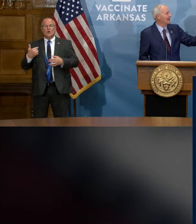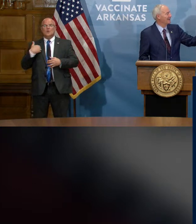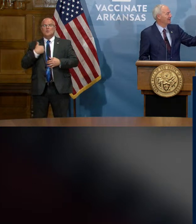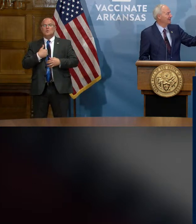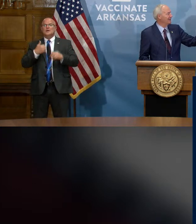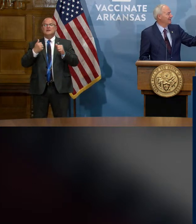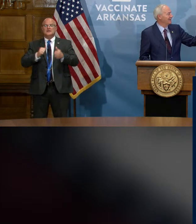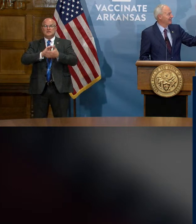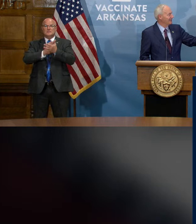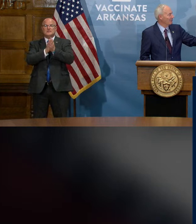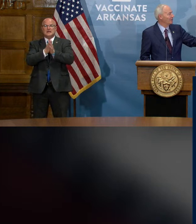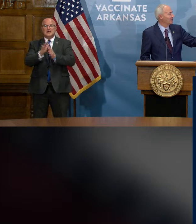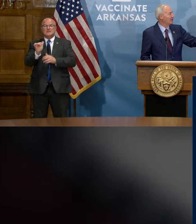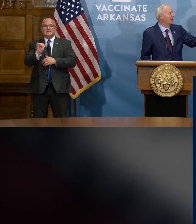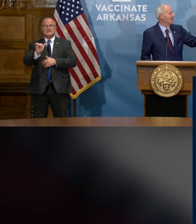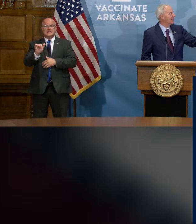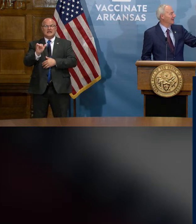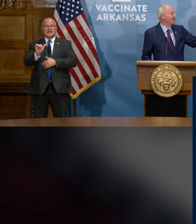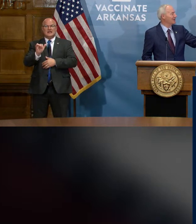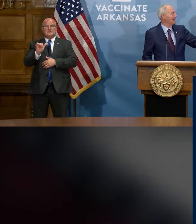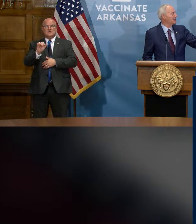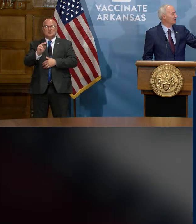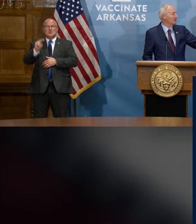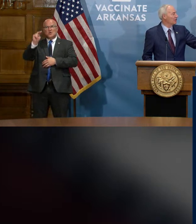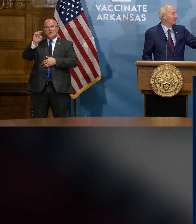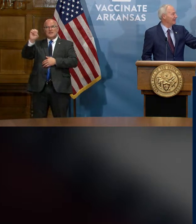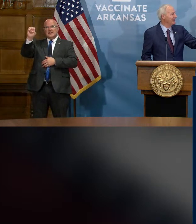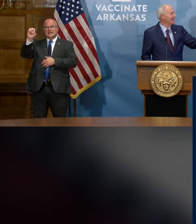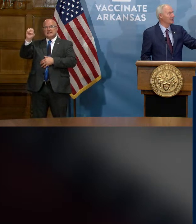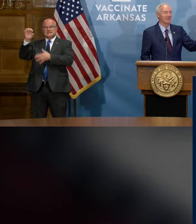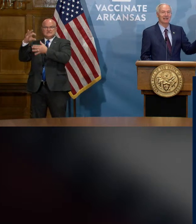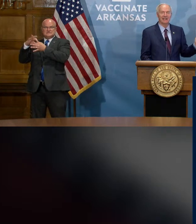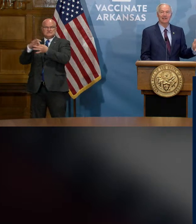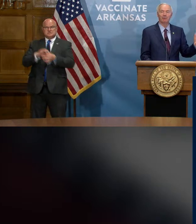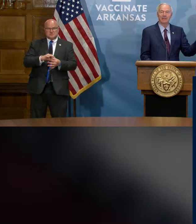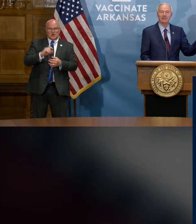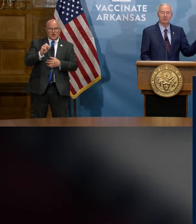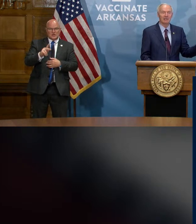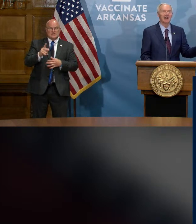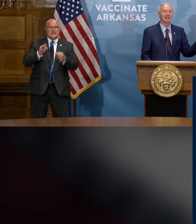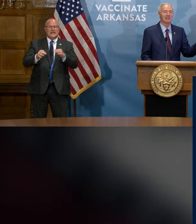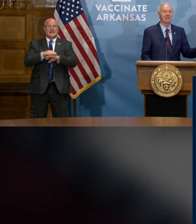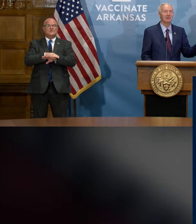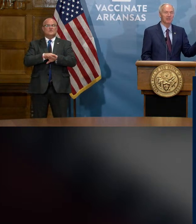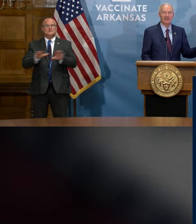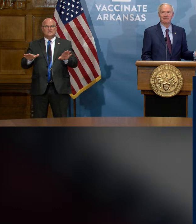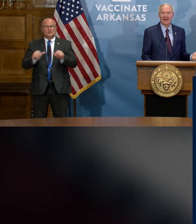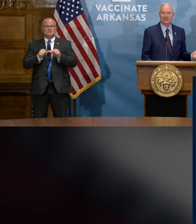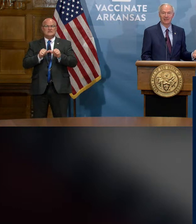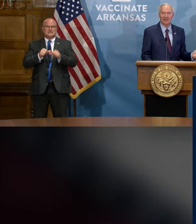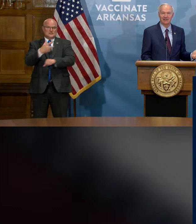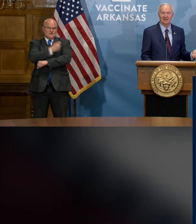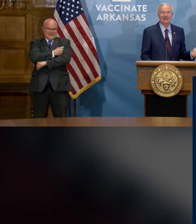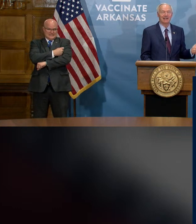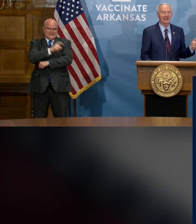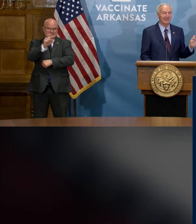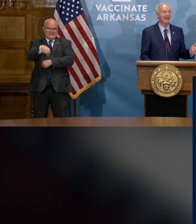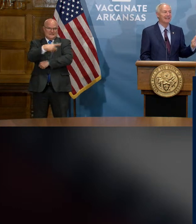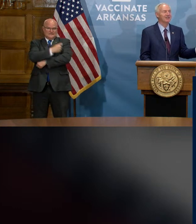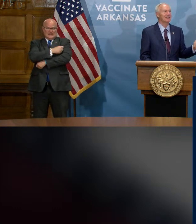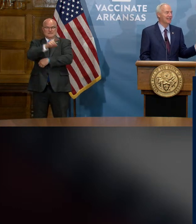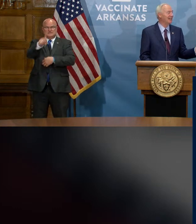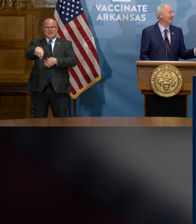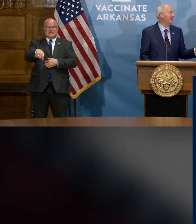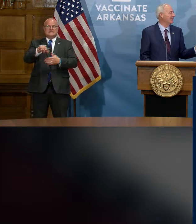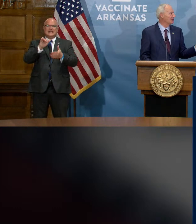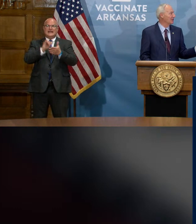could look like the northern part of the United States or the Northeast if we do not continue to get vaccinated. And